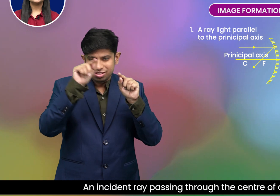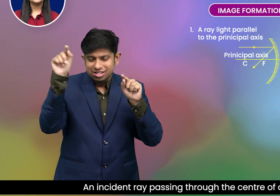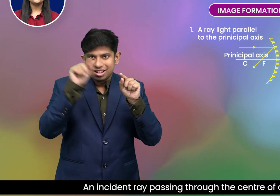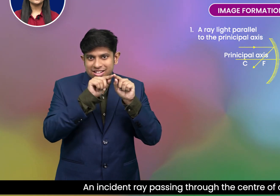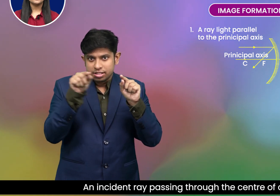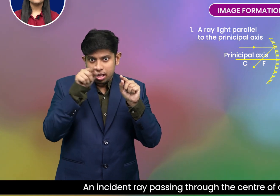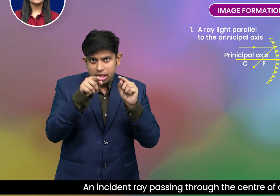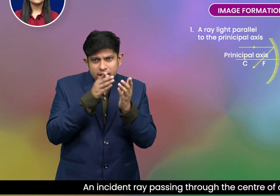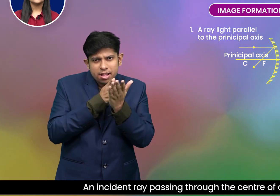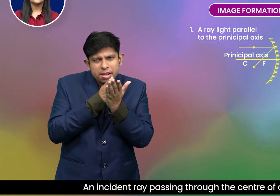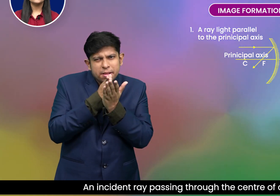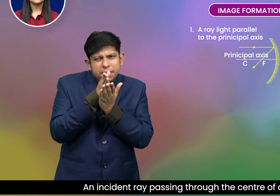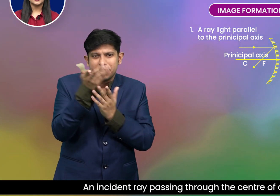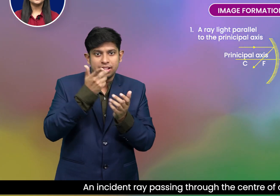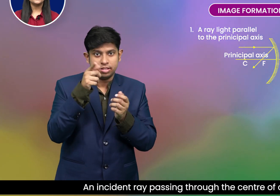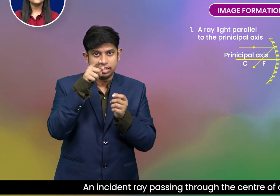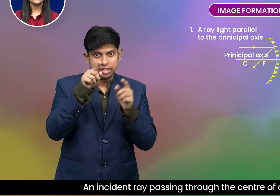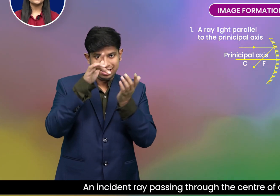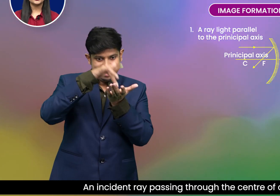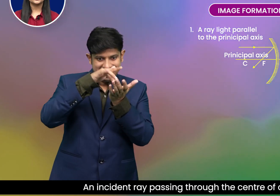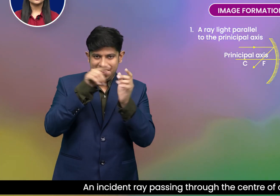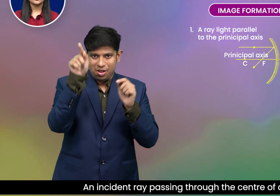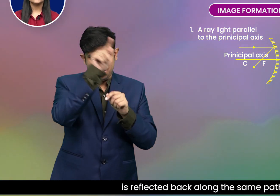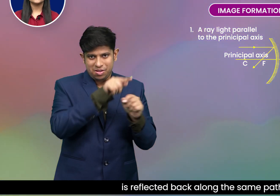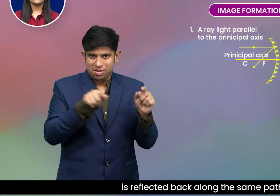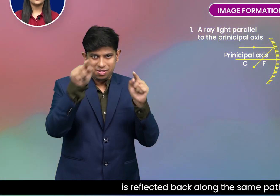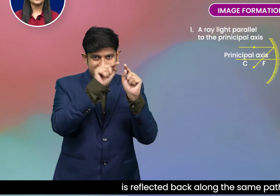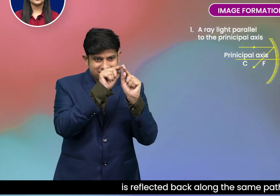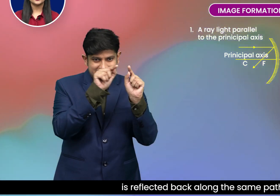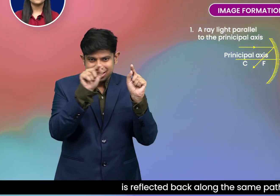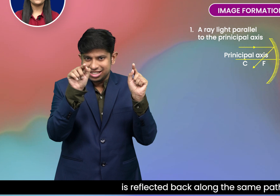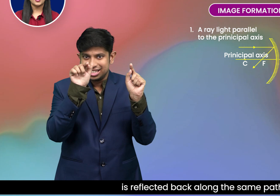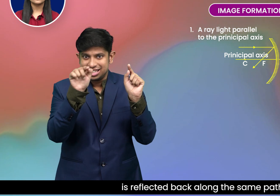An incident ray passing through the center of curvature